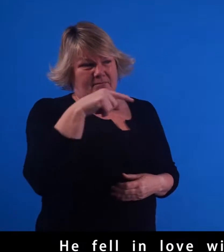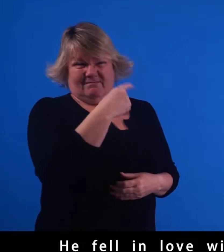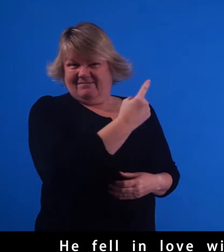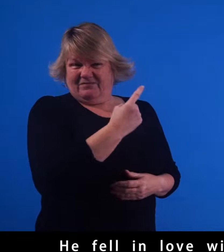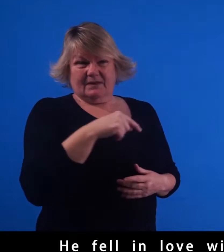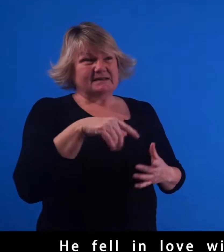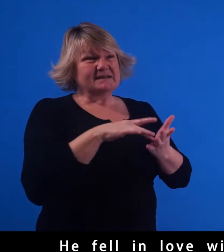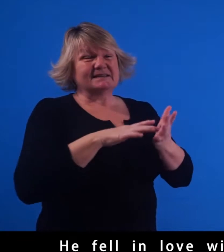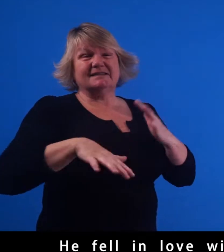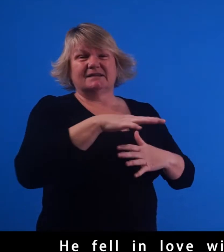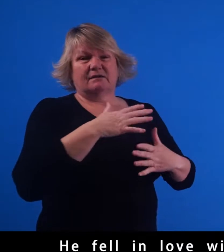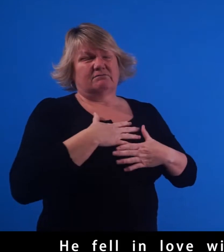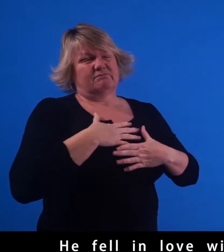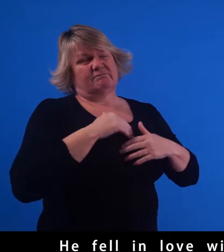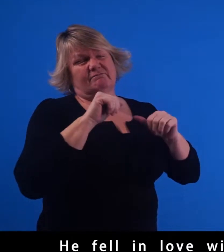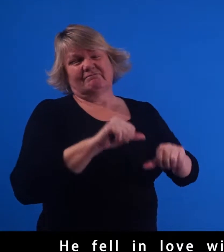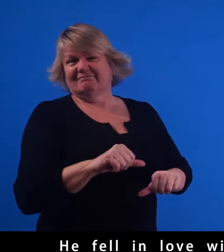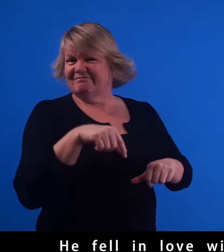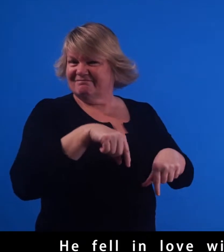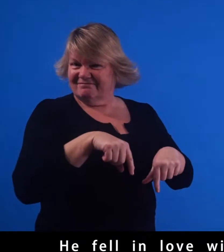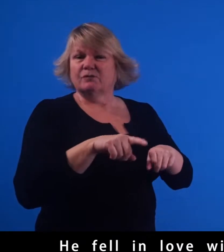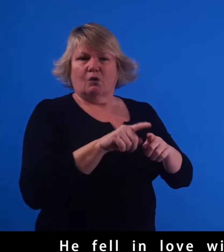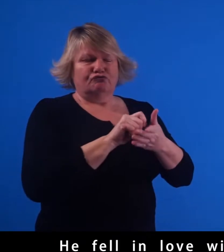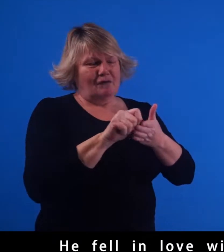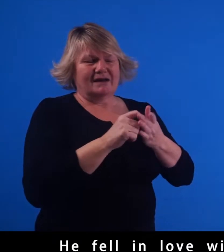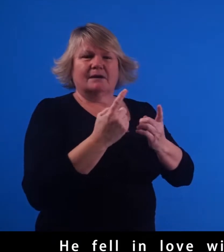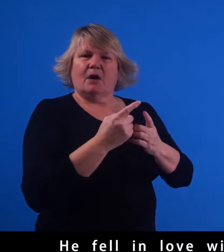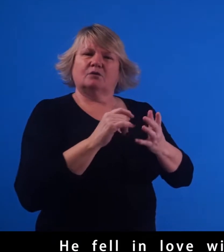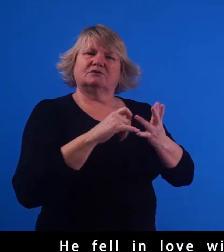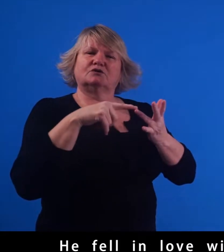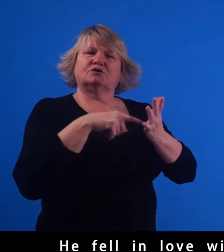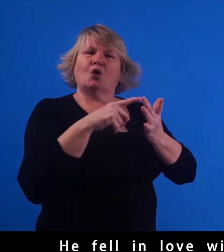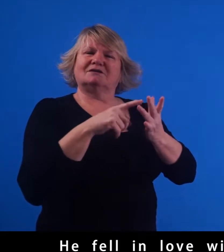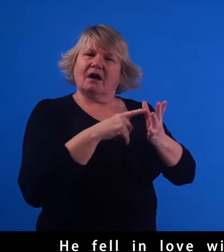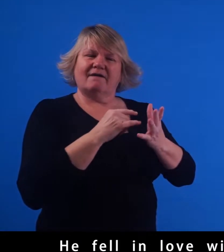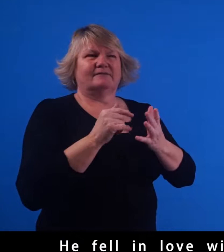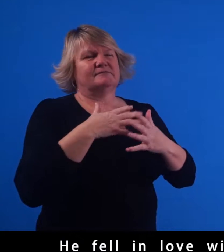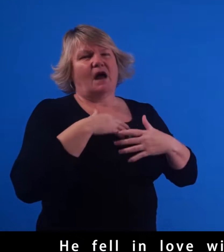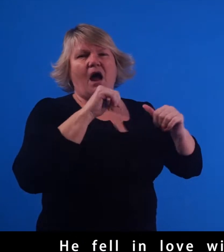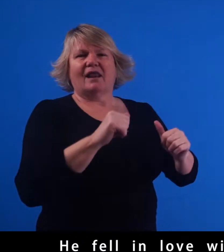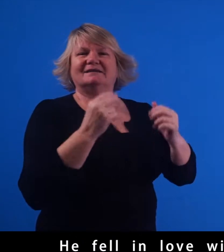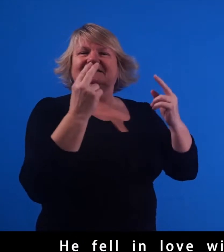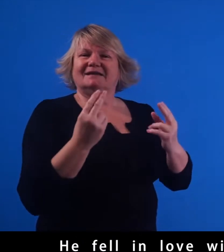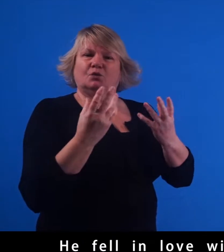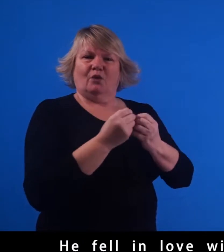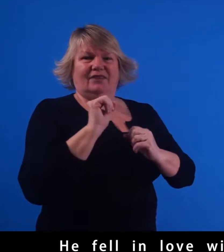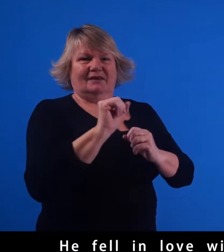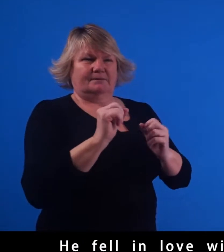He fell in love with the city, writing about Scotia's darling seat with